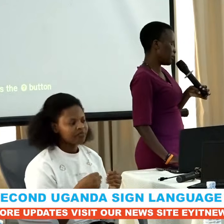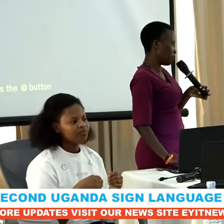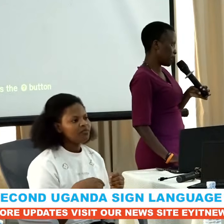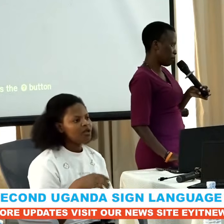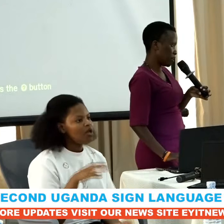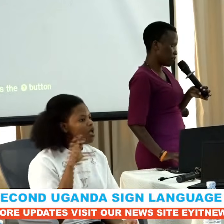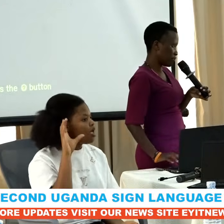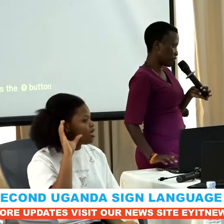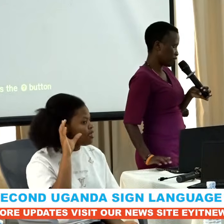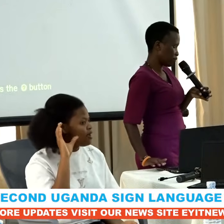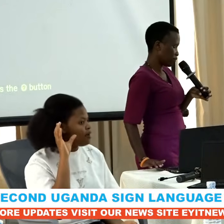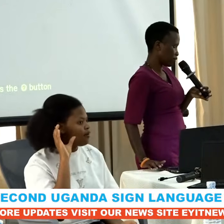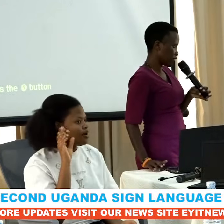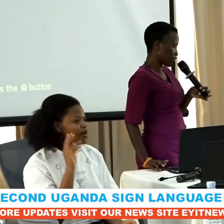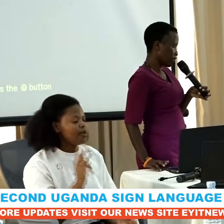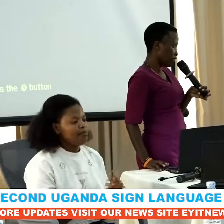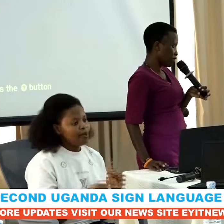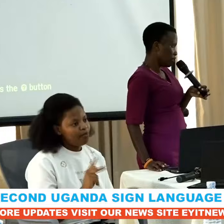hearing impairment.